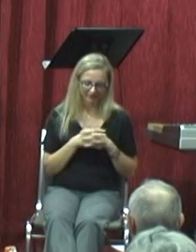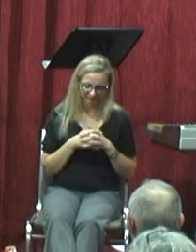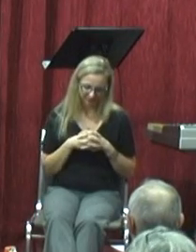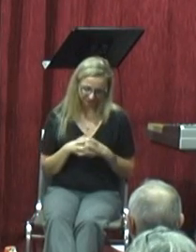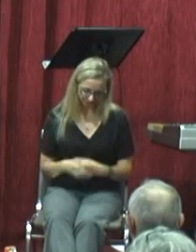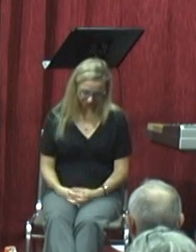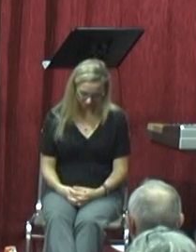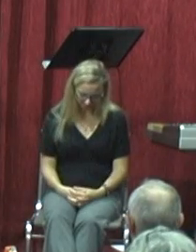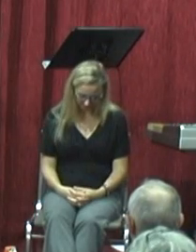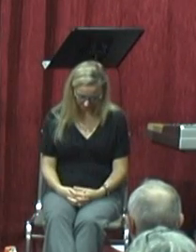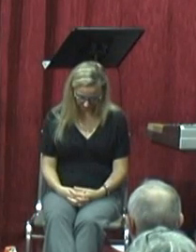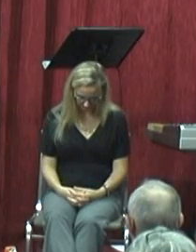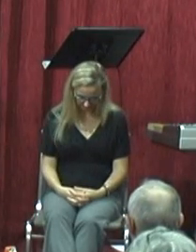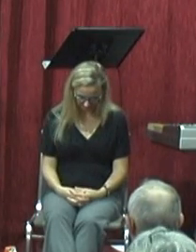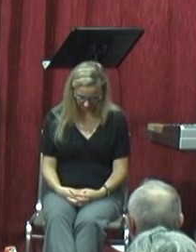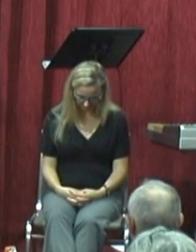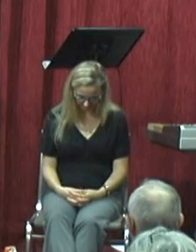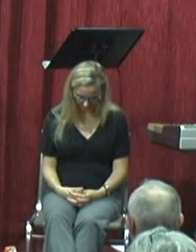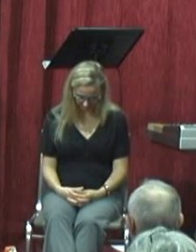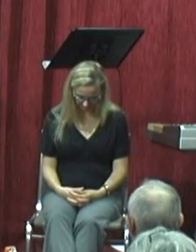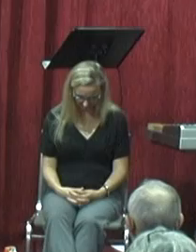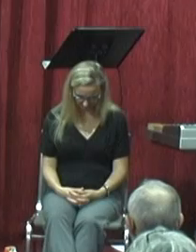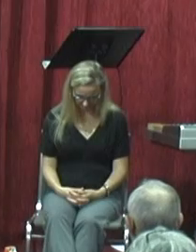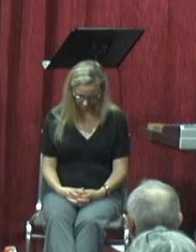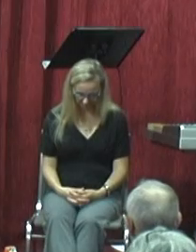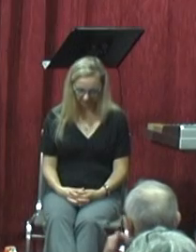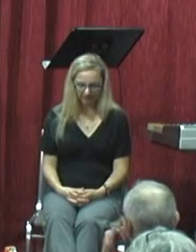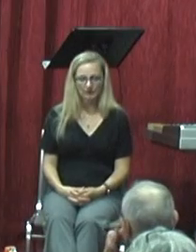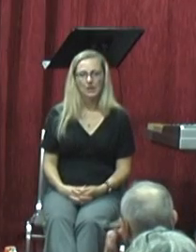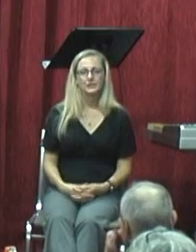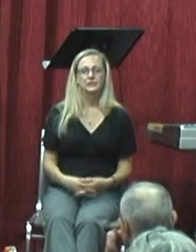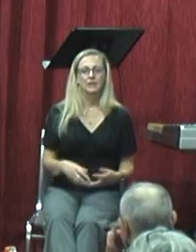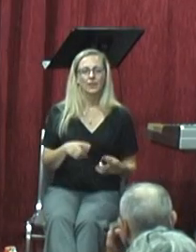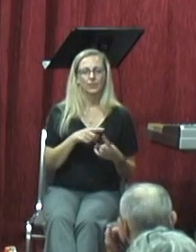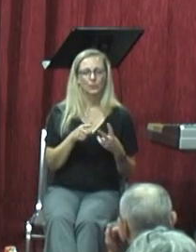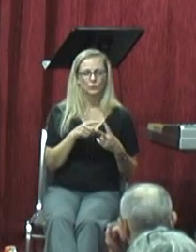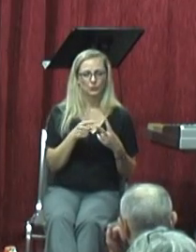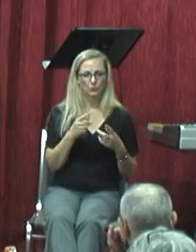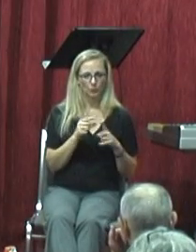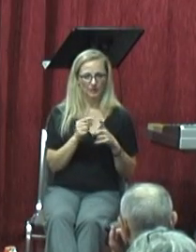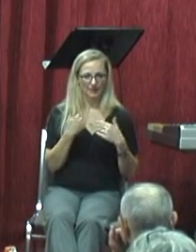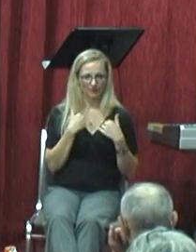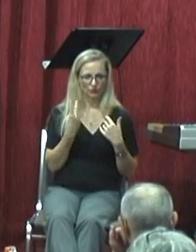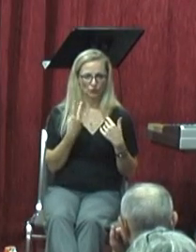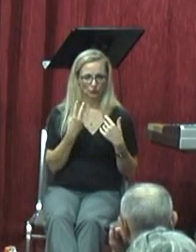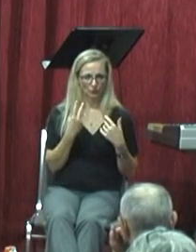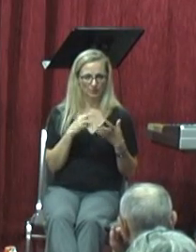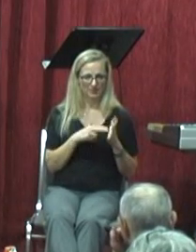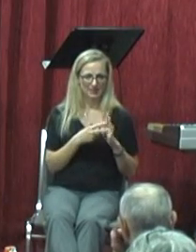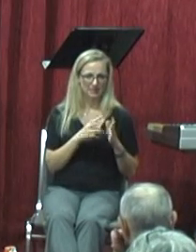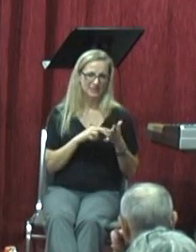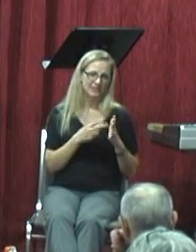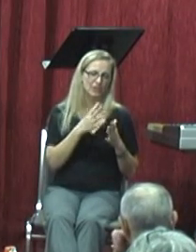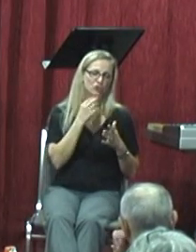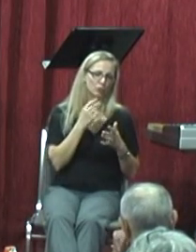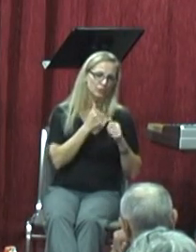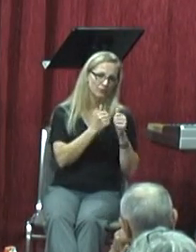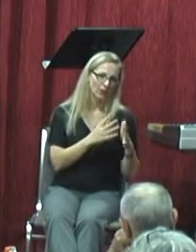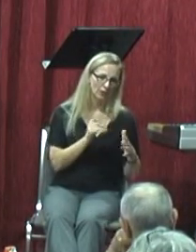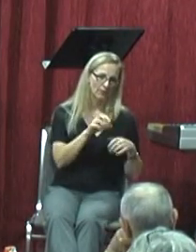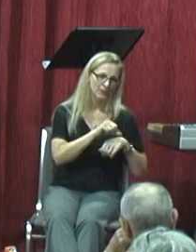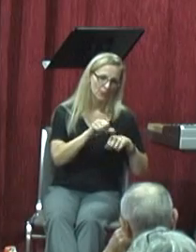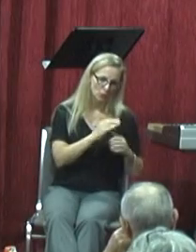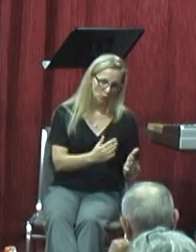Mishihi has two meanings. Number one, it's a Jewish follower of the anointed one,